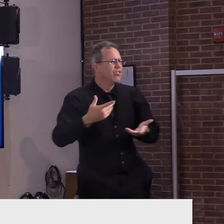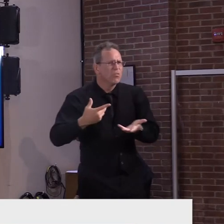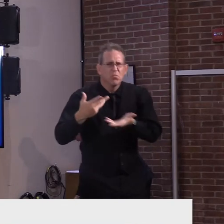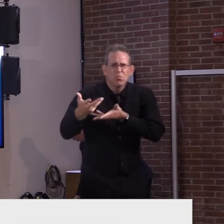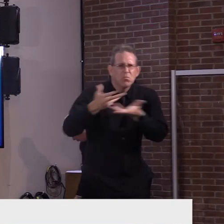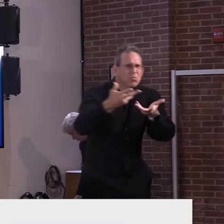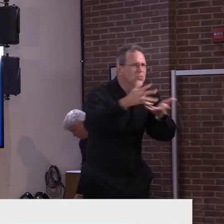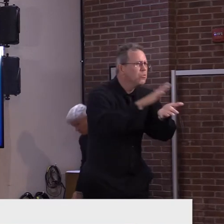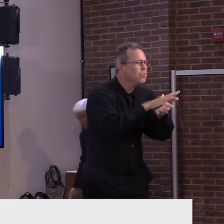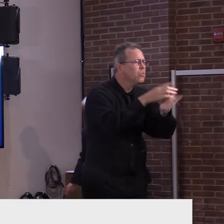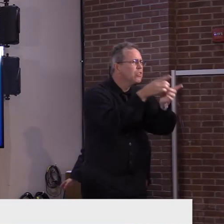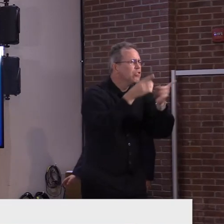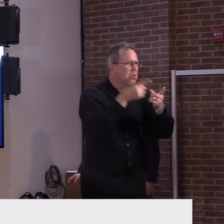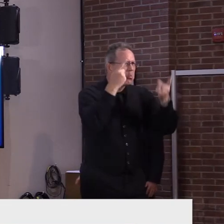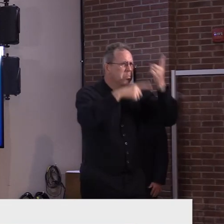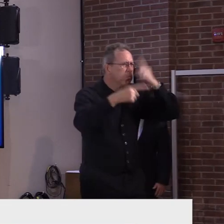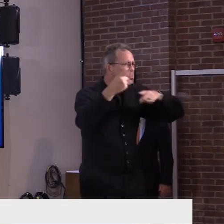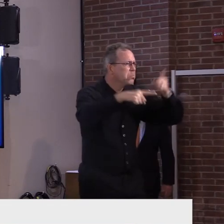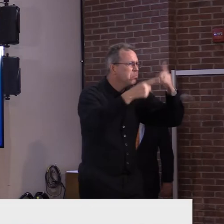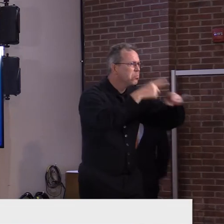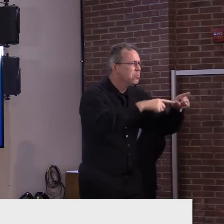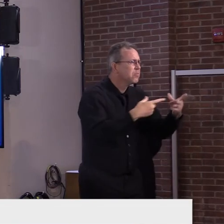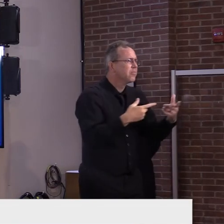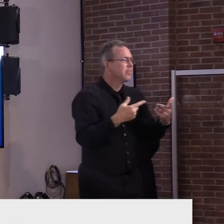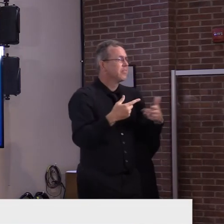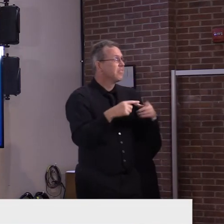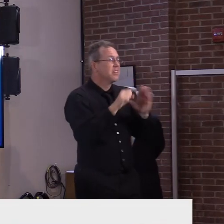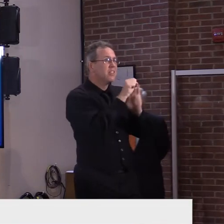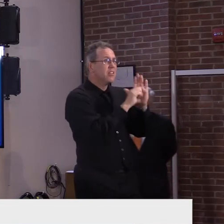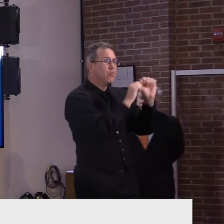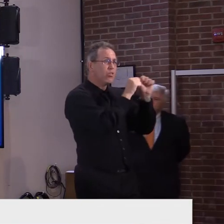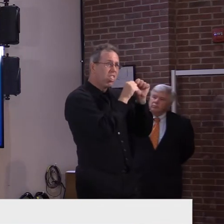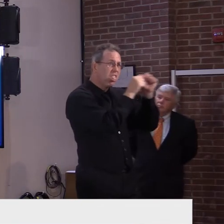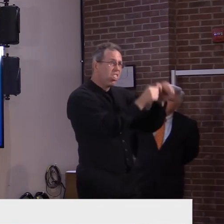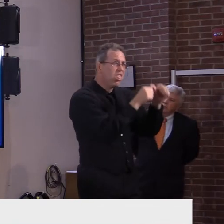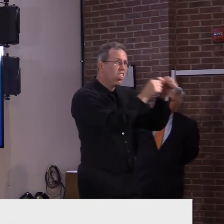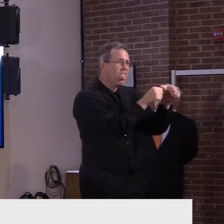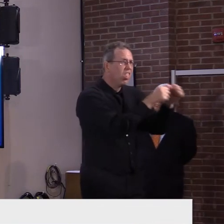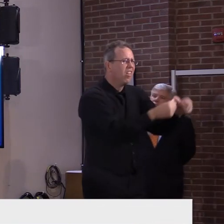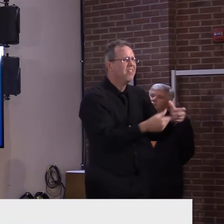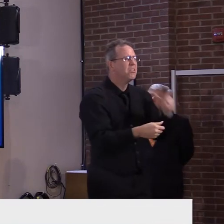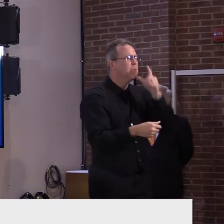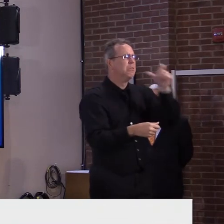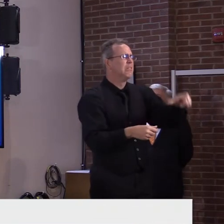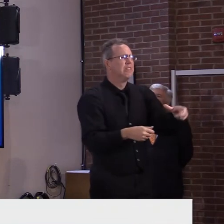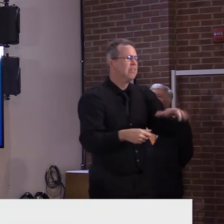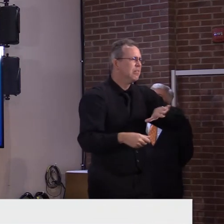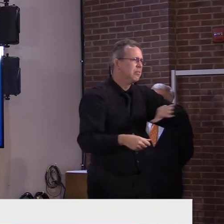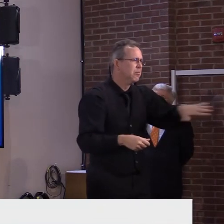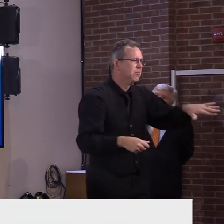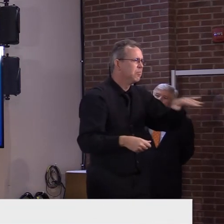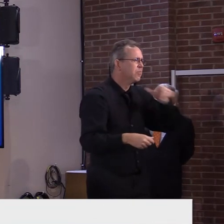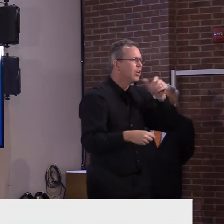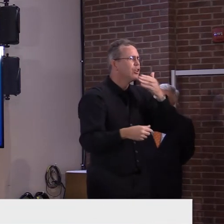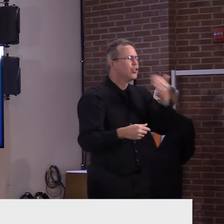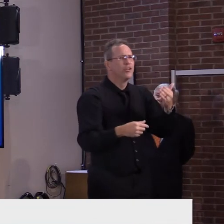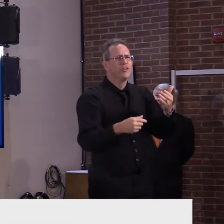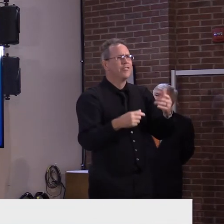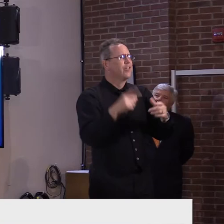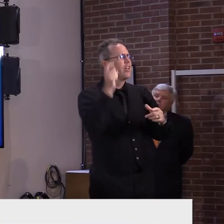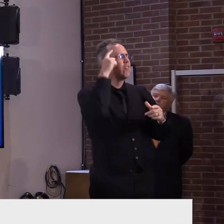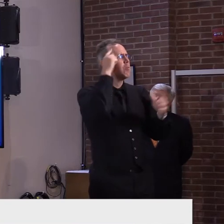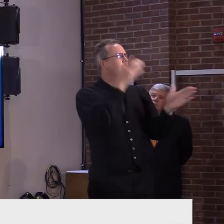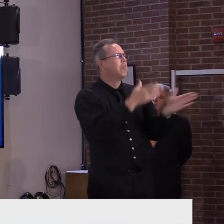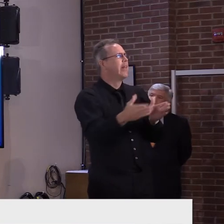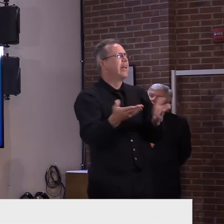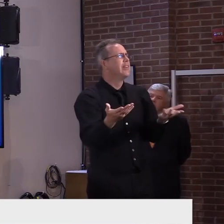perpetual state of emergency. It's just, it's not conducive to good government. And we aren't in a state